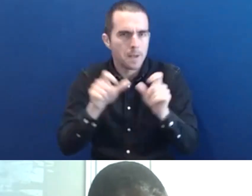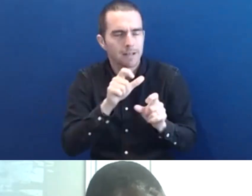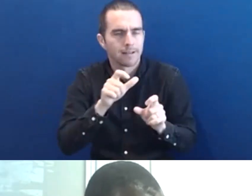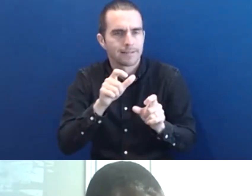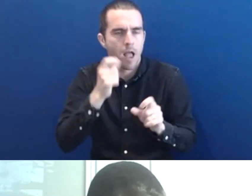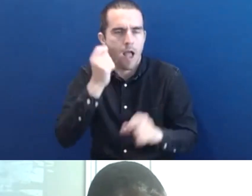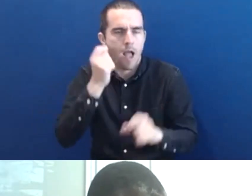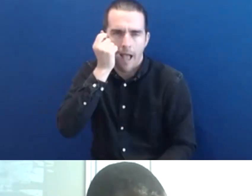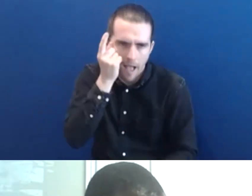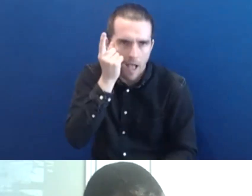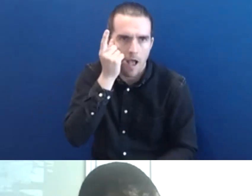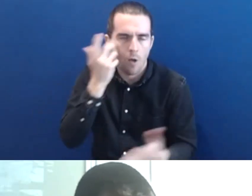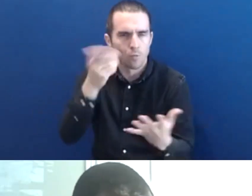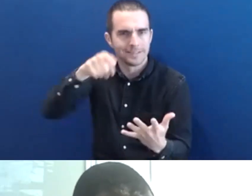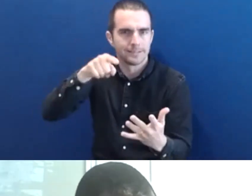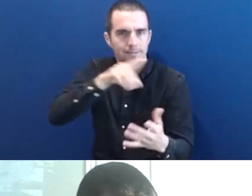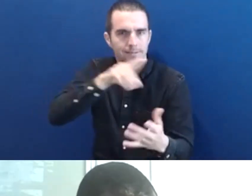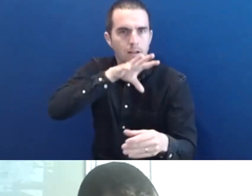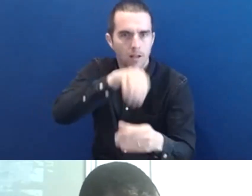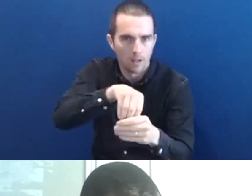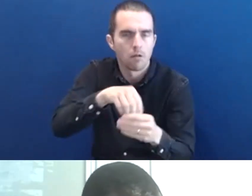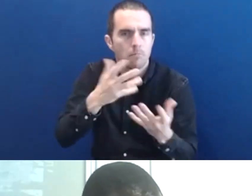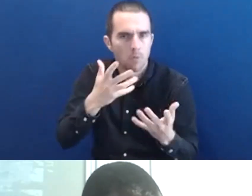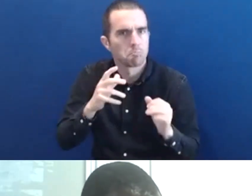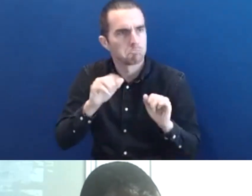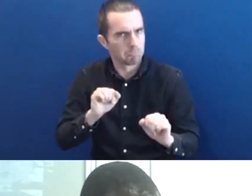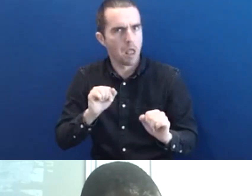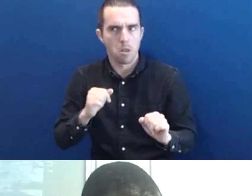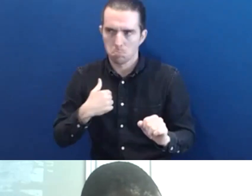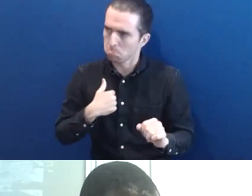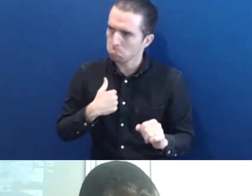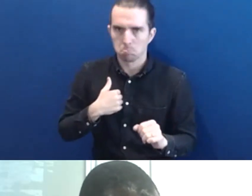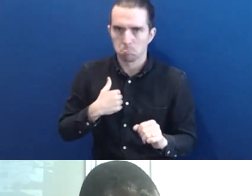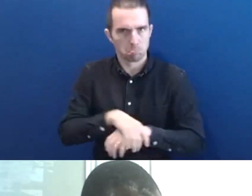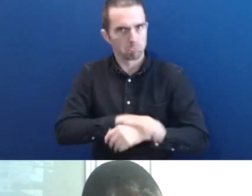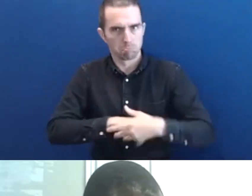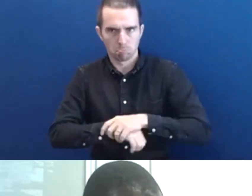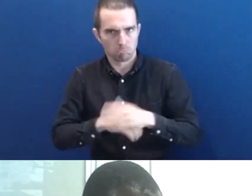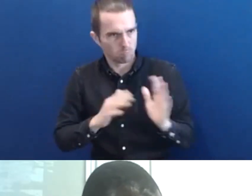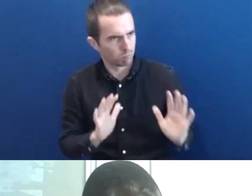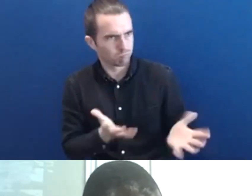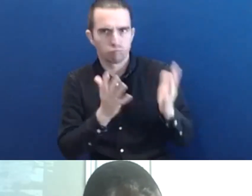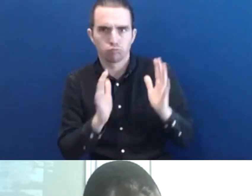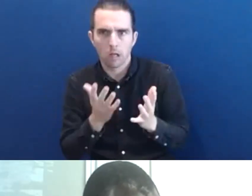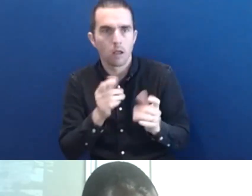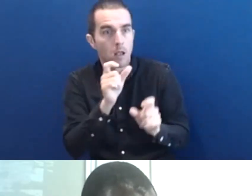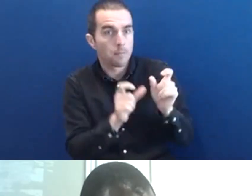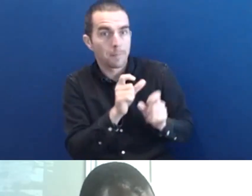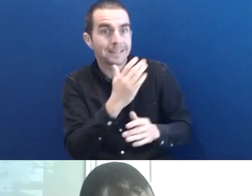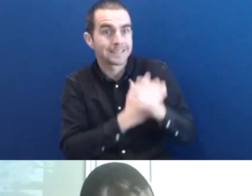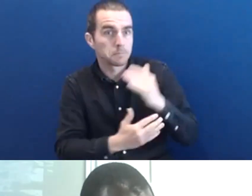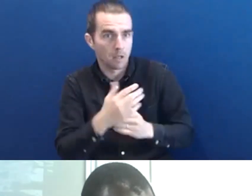this case, people with disabilities to know that they can and have the capacity to enter that space. So thank you very much for sharing